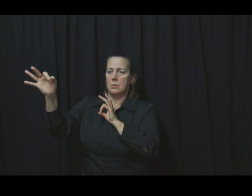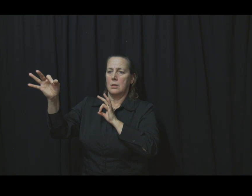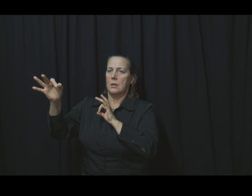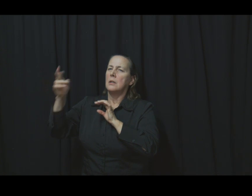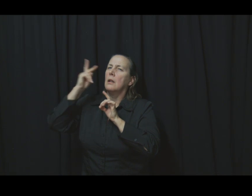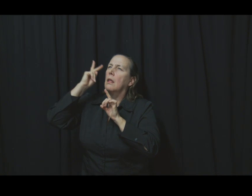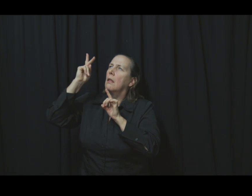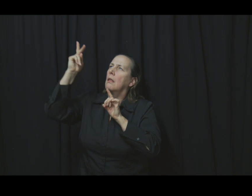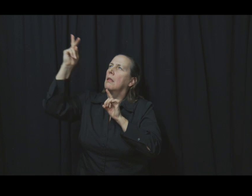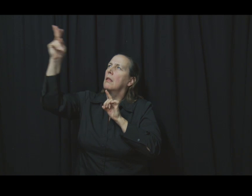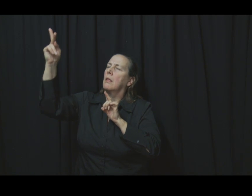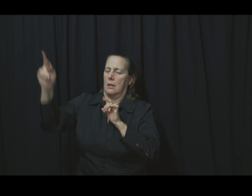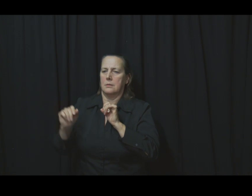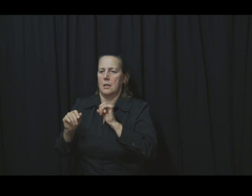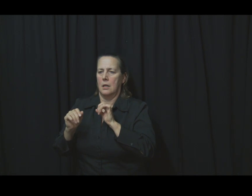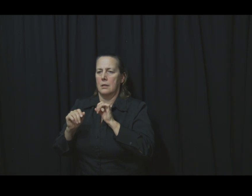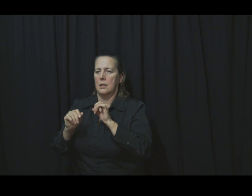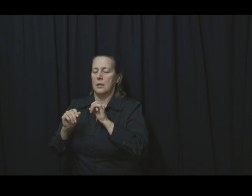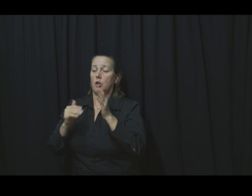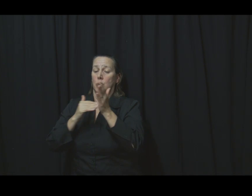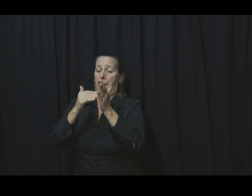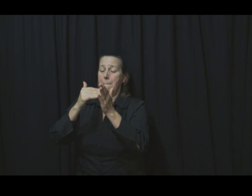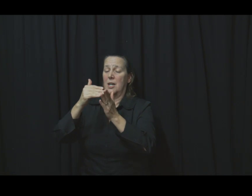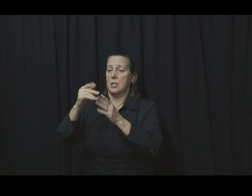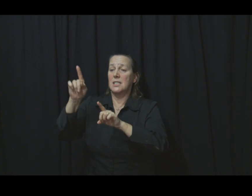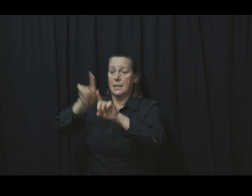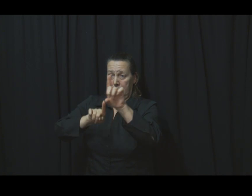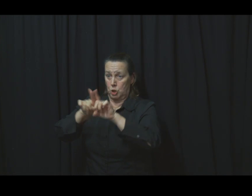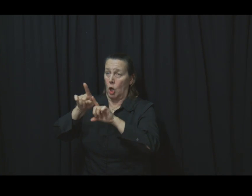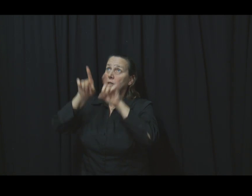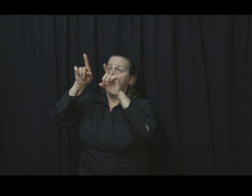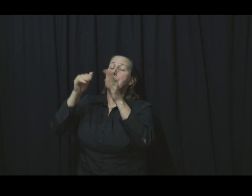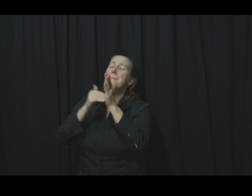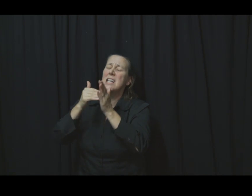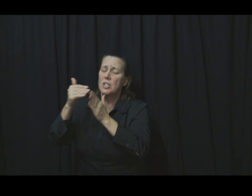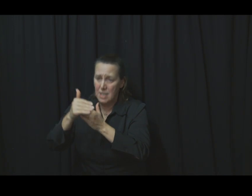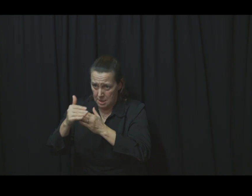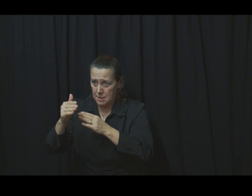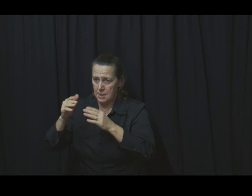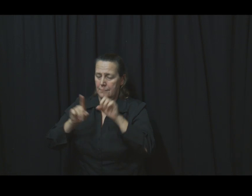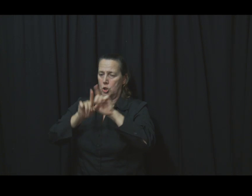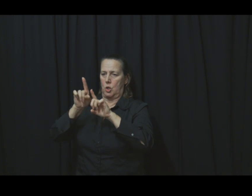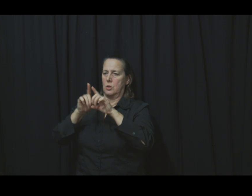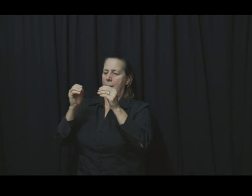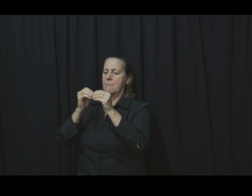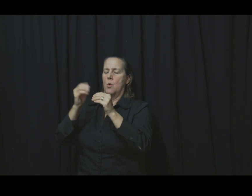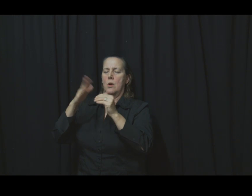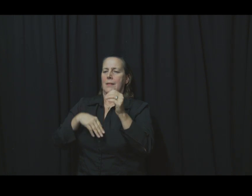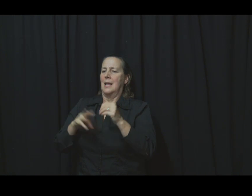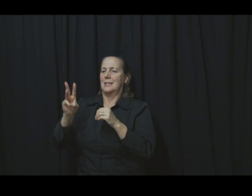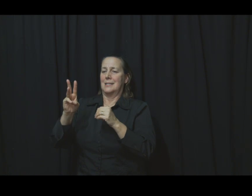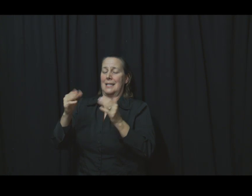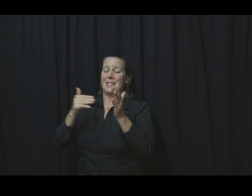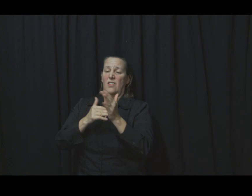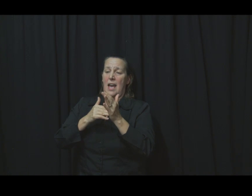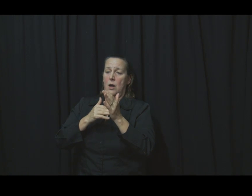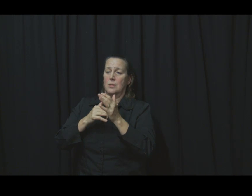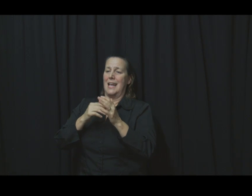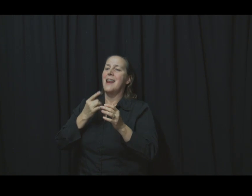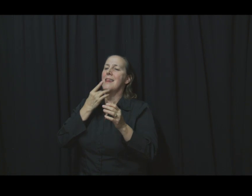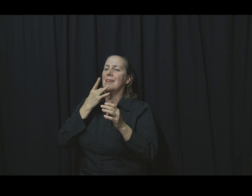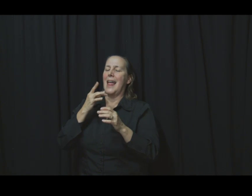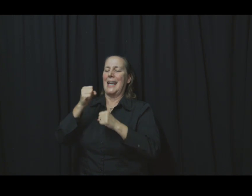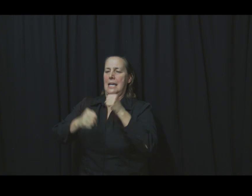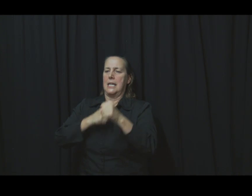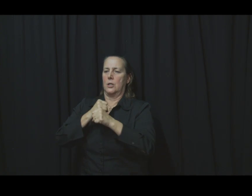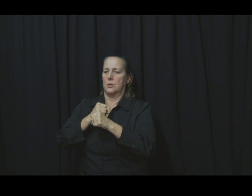stars beyond that. There are billions of stars, more than 6,000 light years from here. A light year